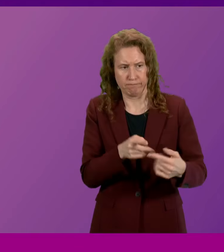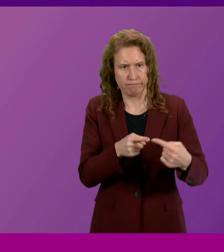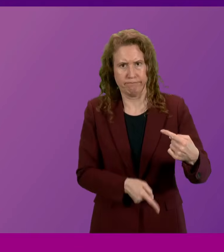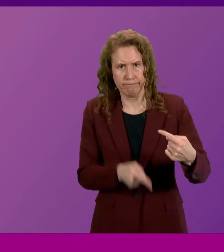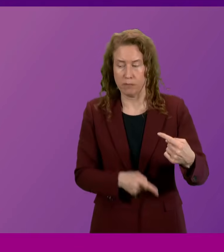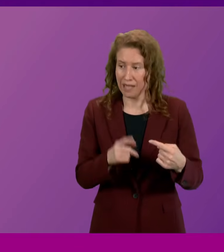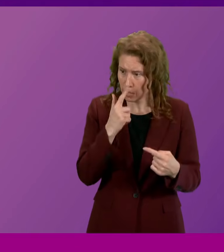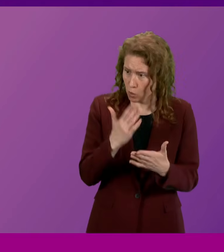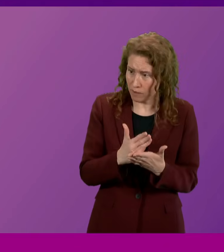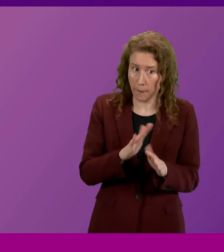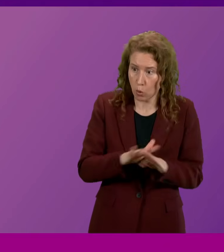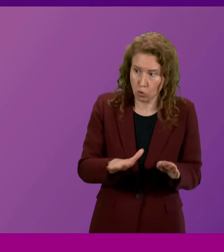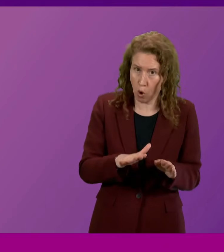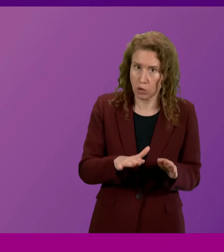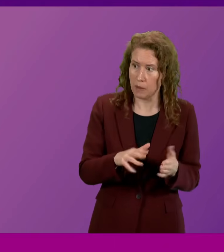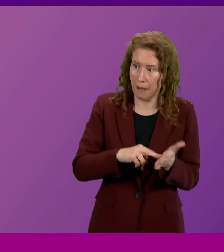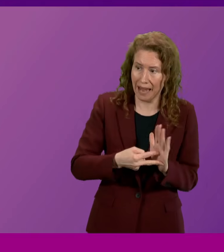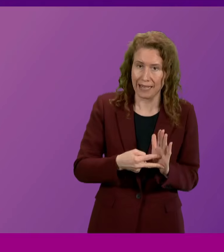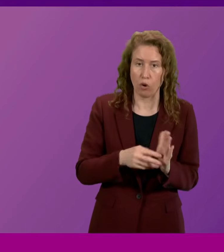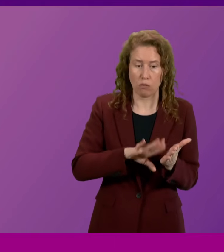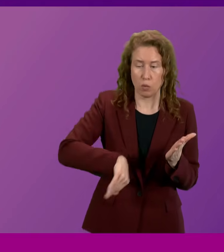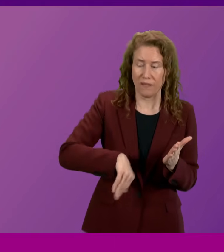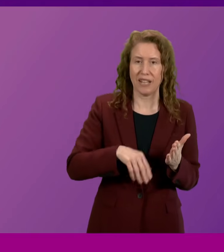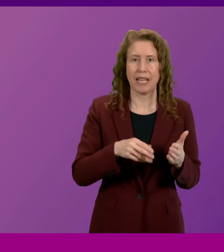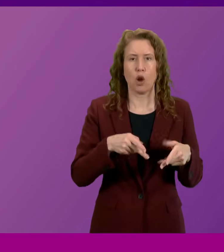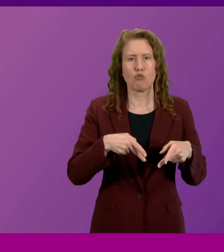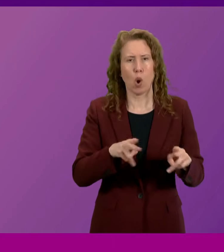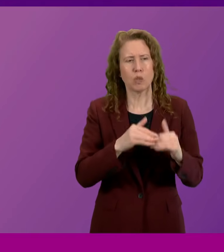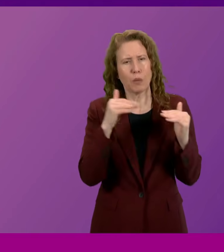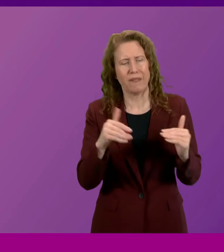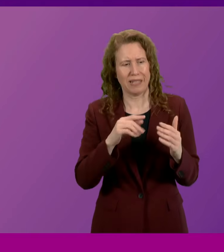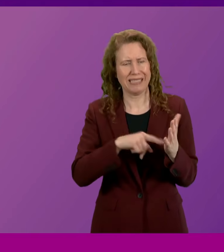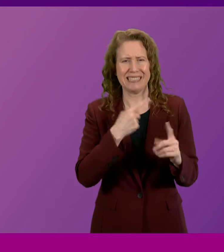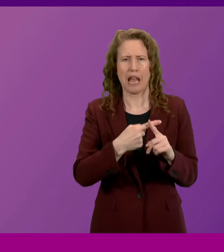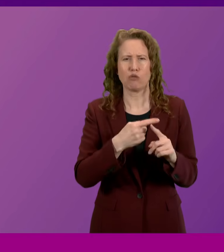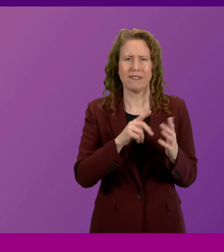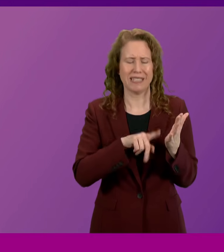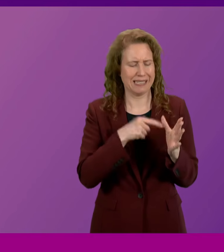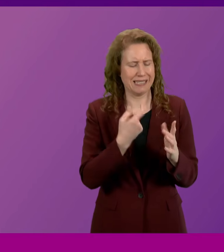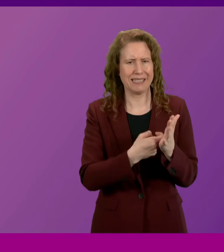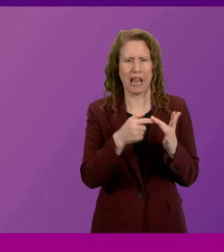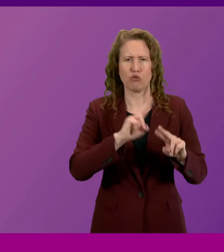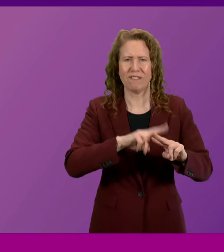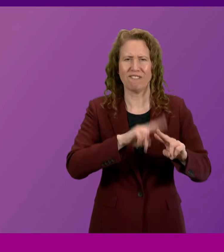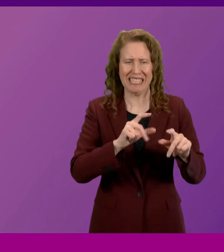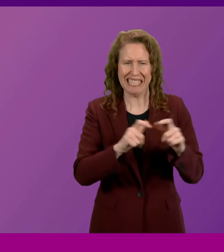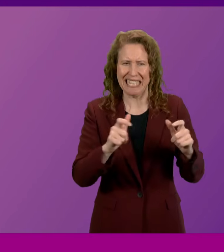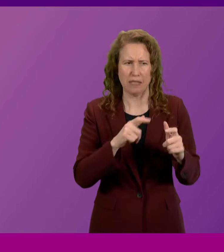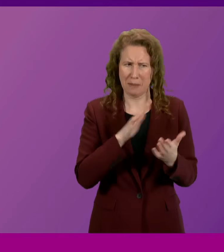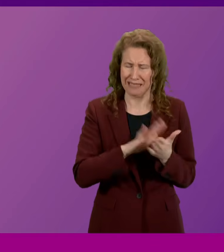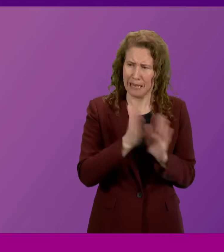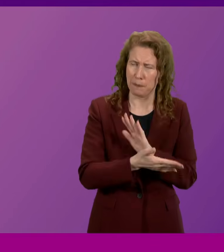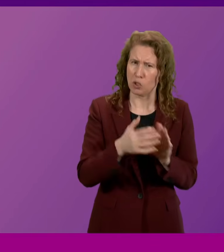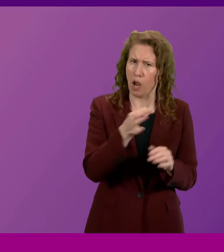are no plans to remove road-equivalent tariff tickets from island visitors, which would inevitably damage our island economies? First